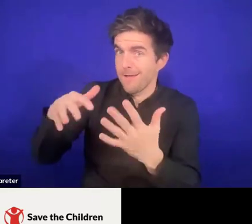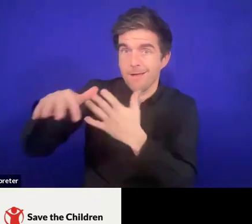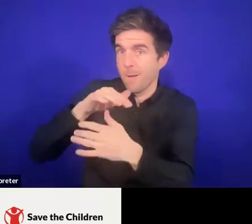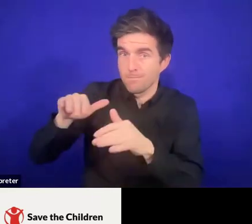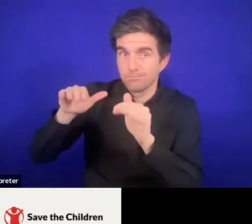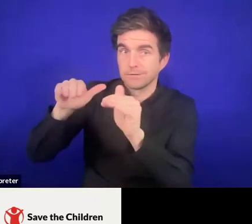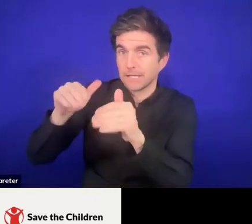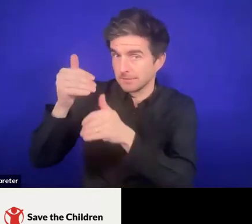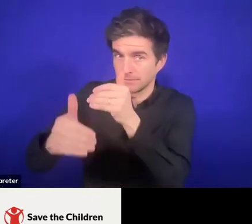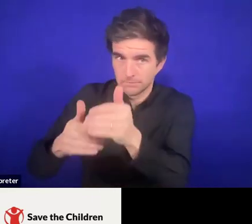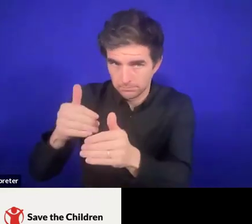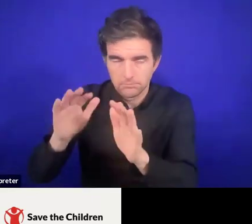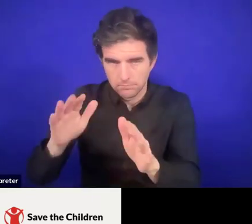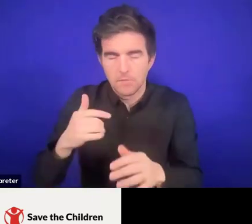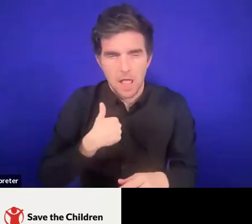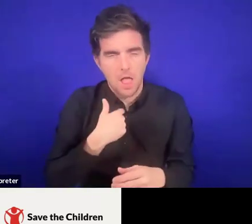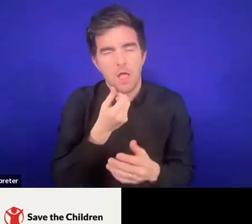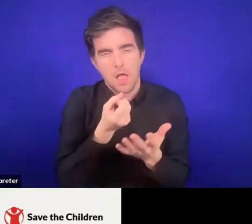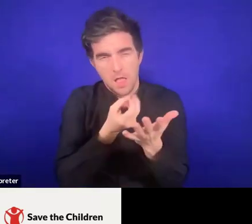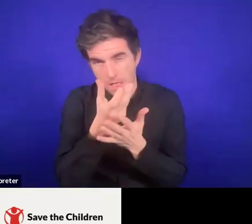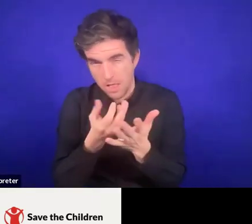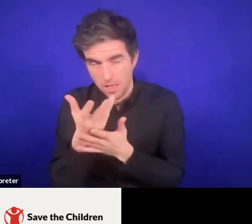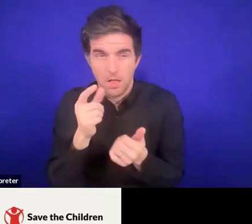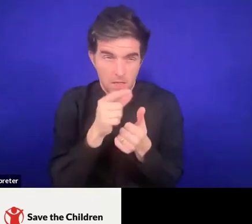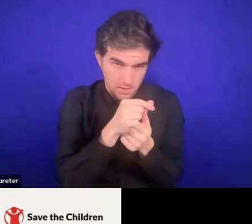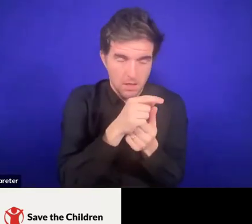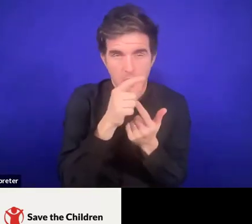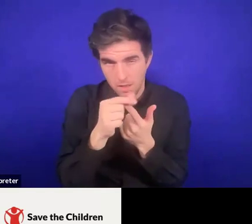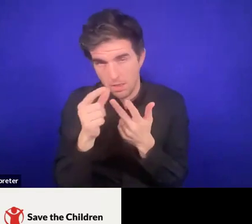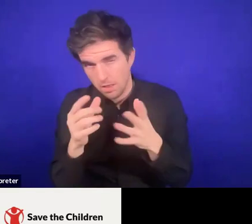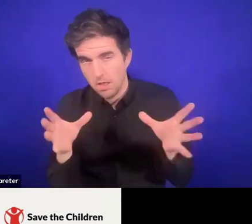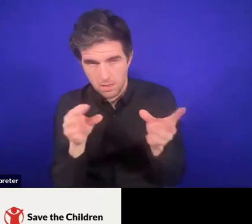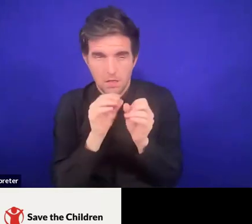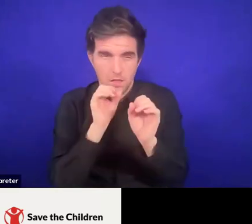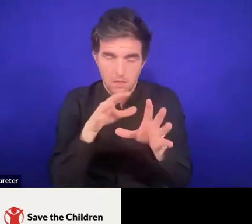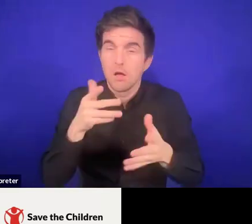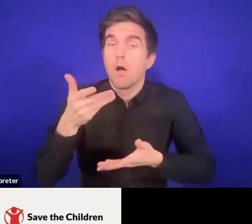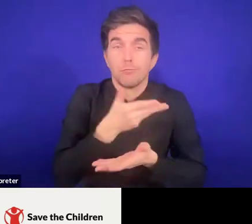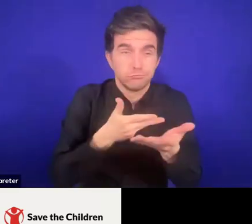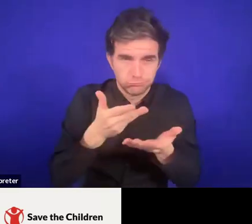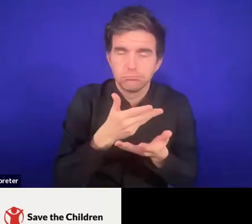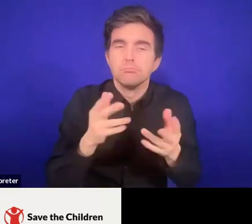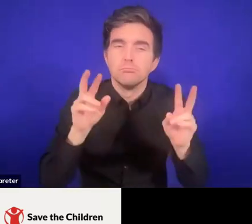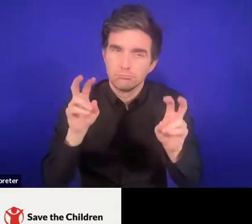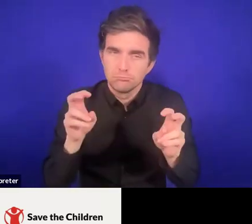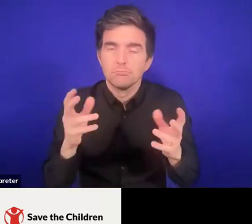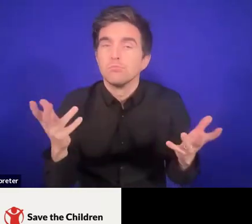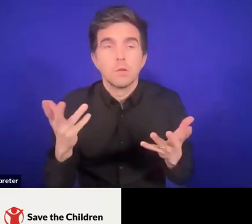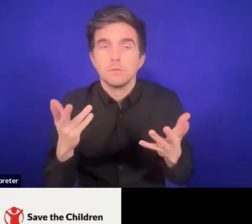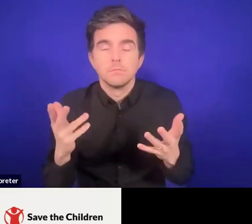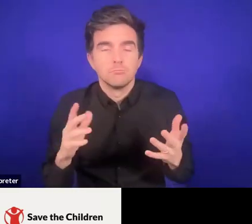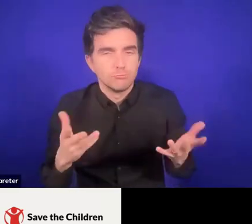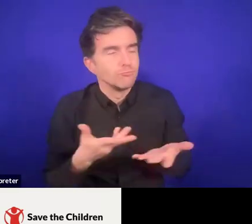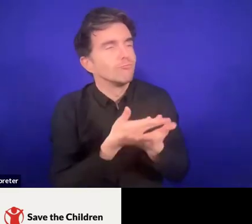is perfect. So existing challenges are still remaining, and it's basically considering institutional coordination, bring all